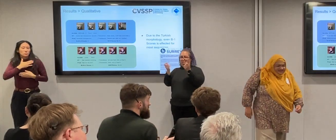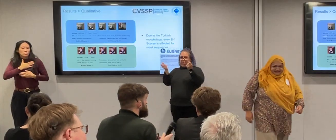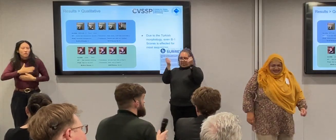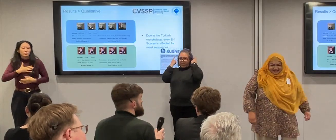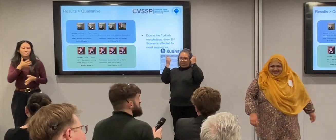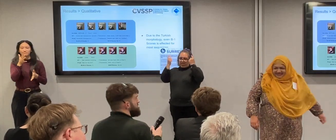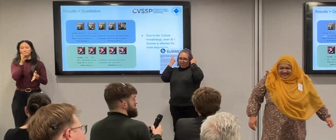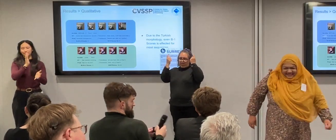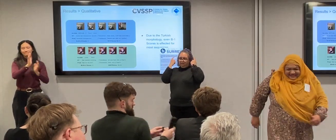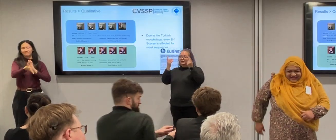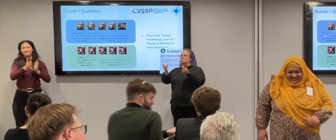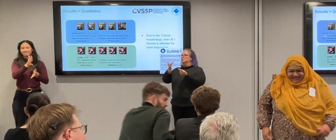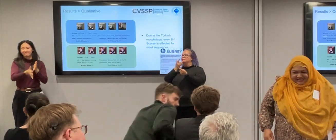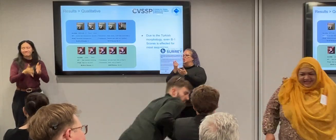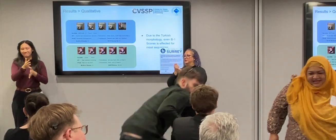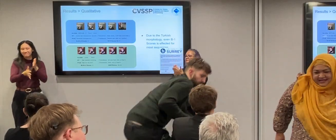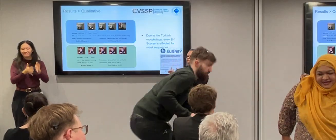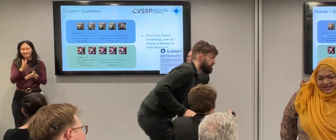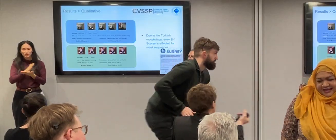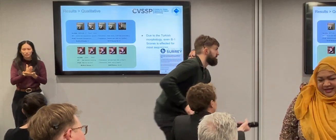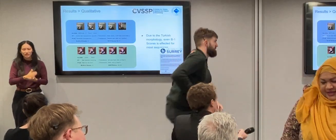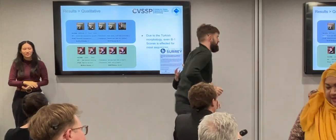definitely. And we